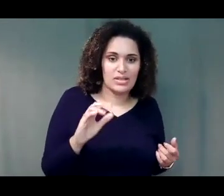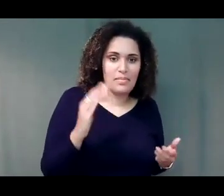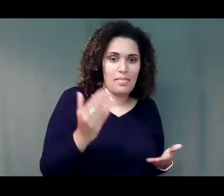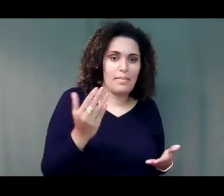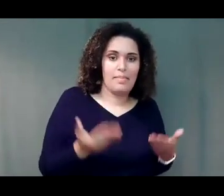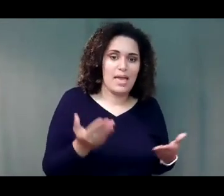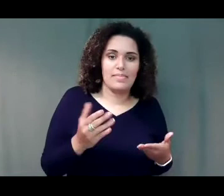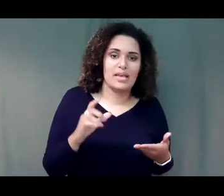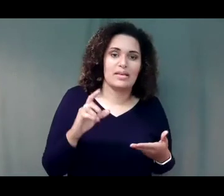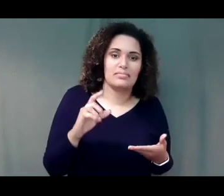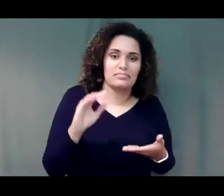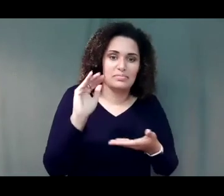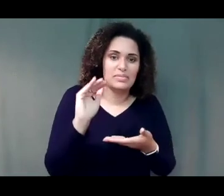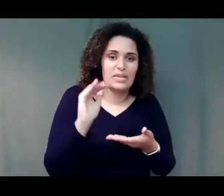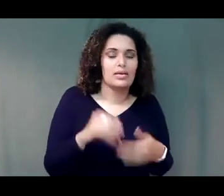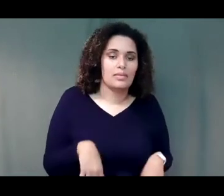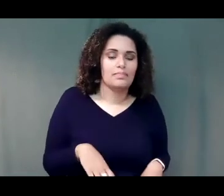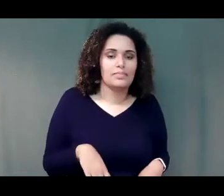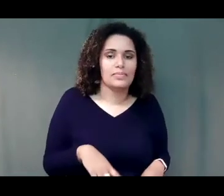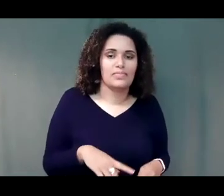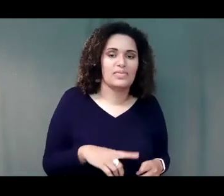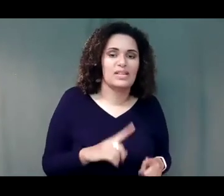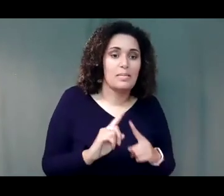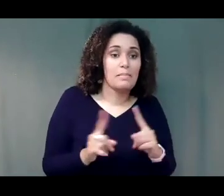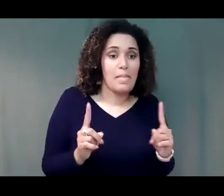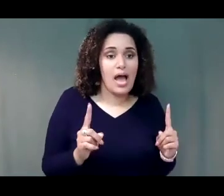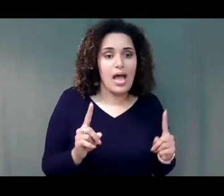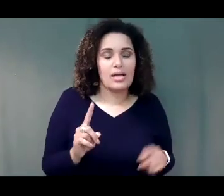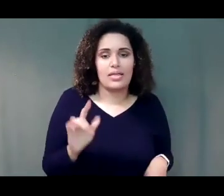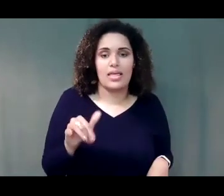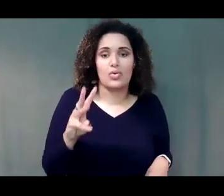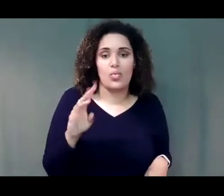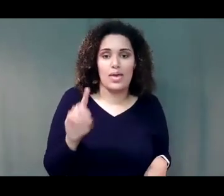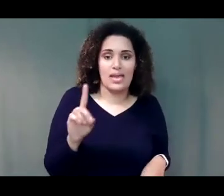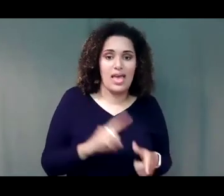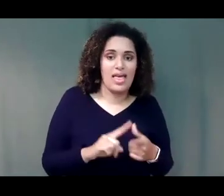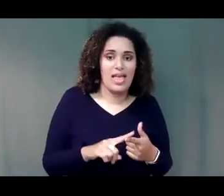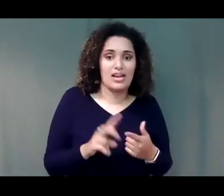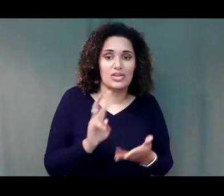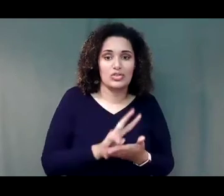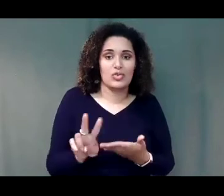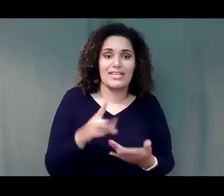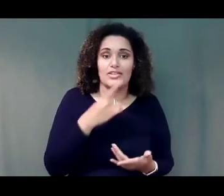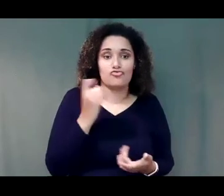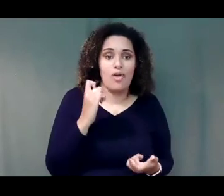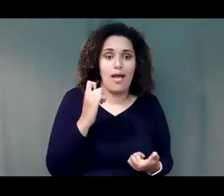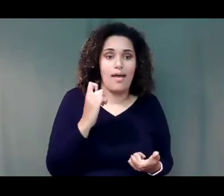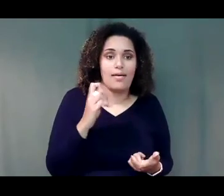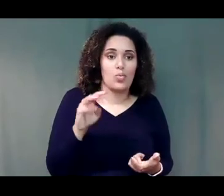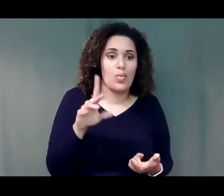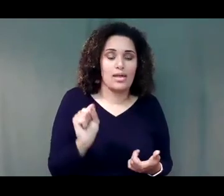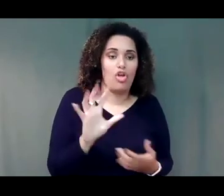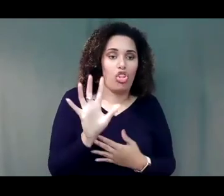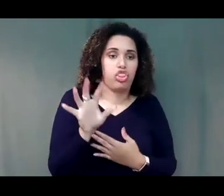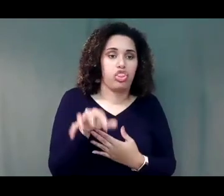shoots, but anything tall is a weed. But then you get about 2 weeks of dry and all those weeds just die. They don't last But the